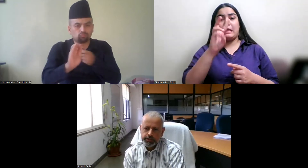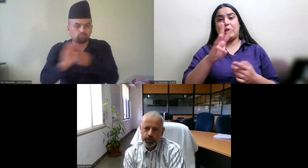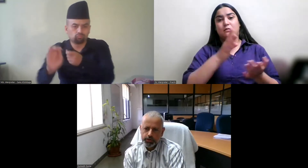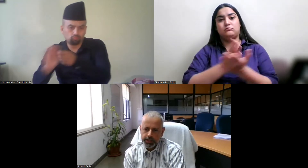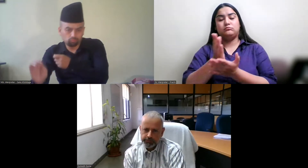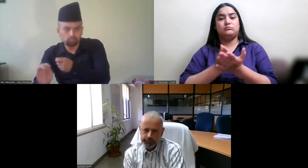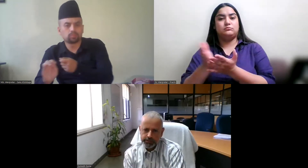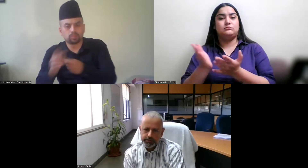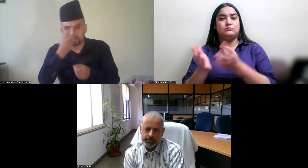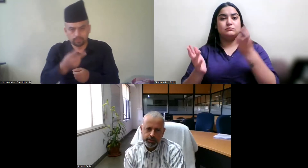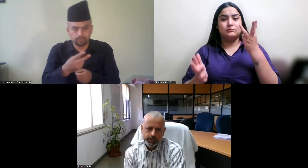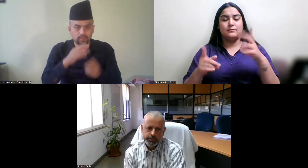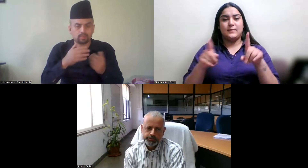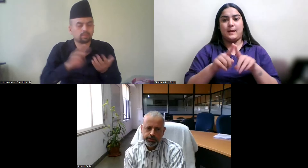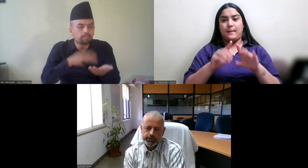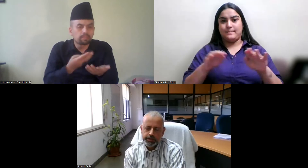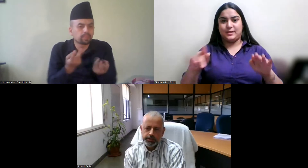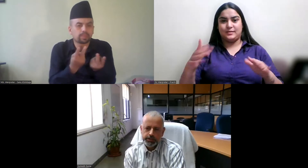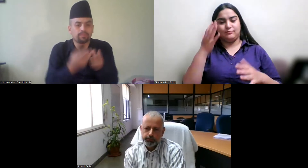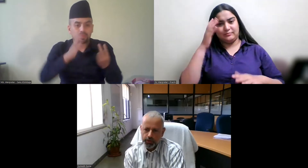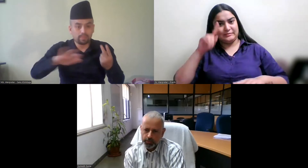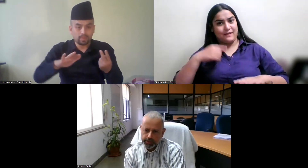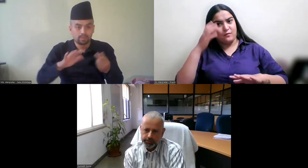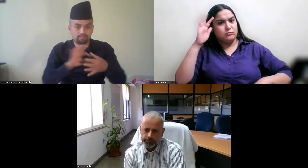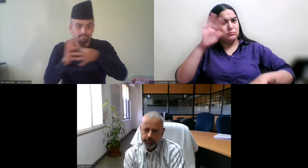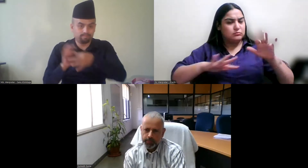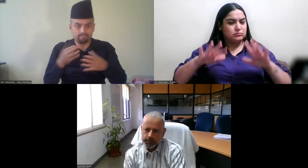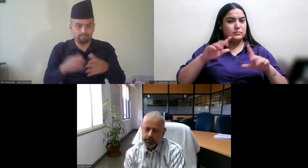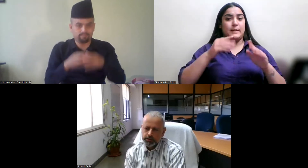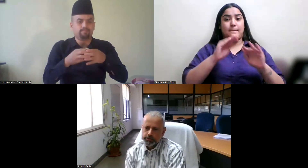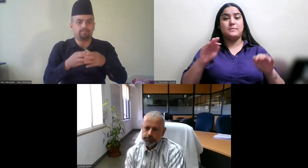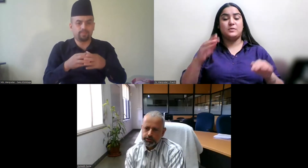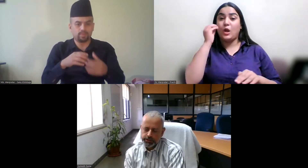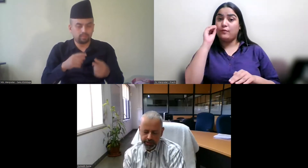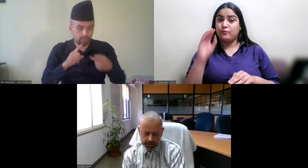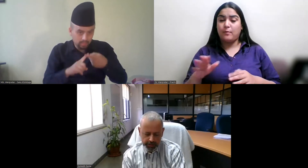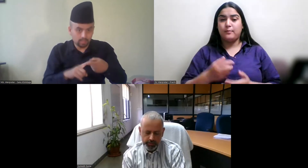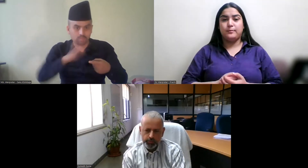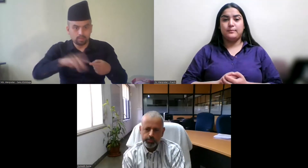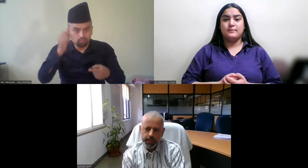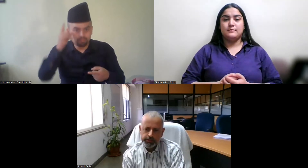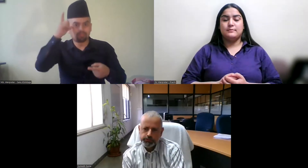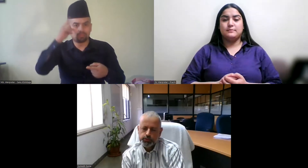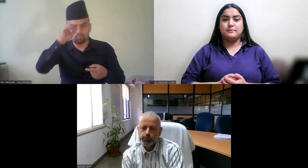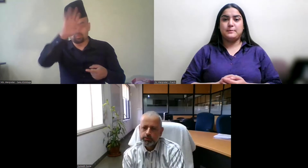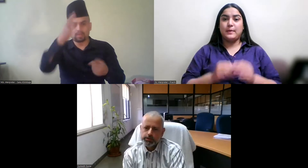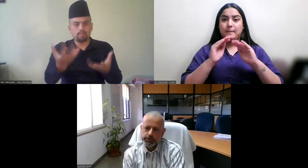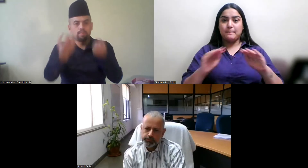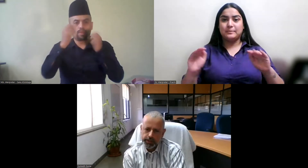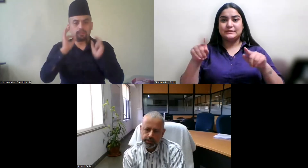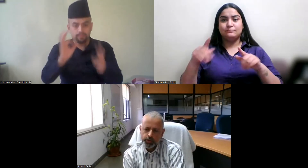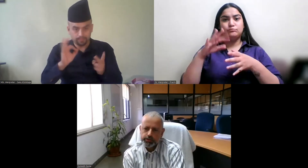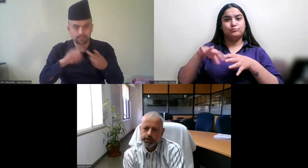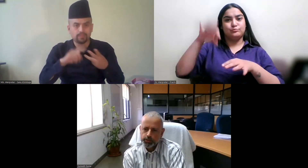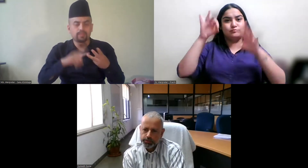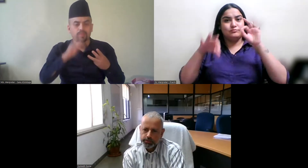Children getting organized, children getting informed, children getting mobilized to